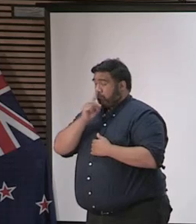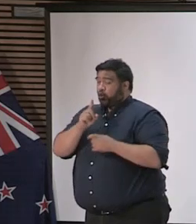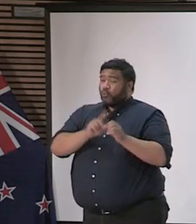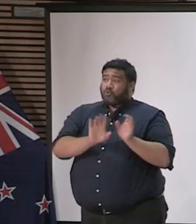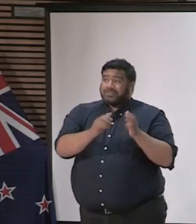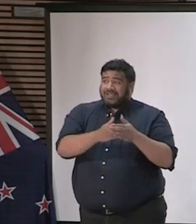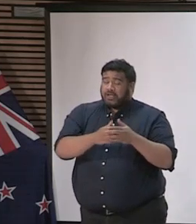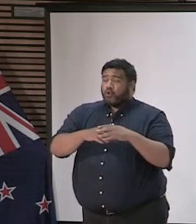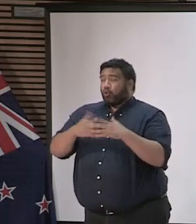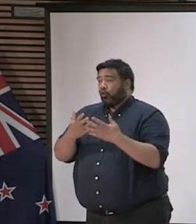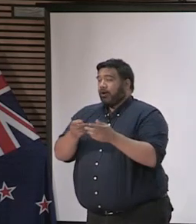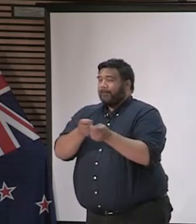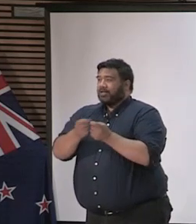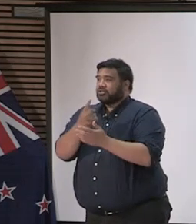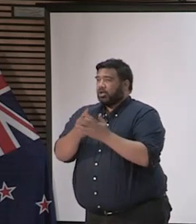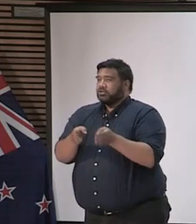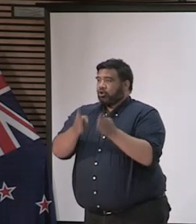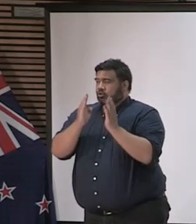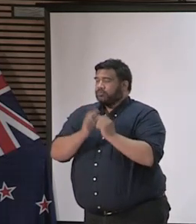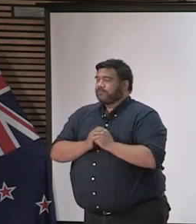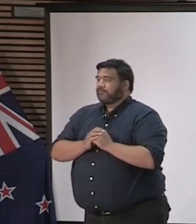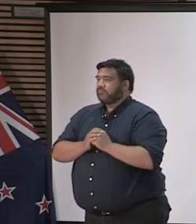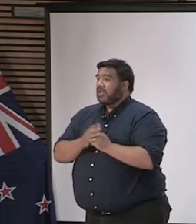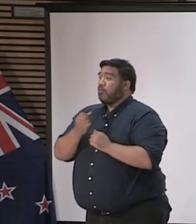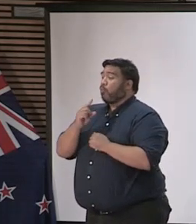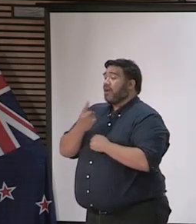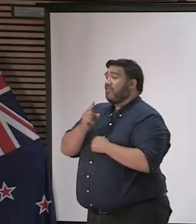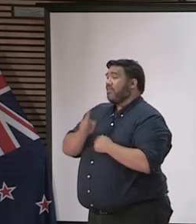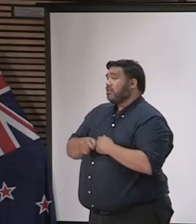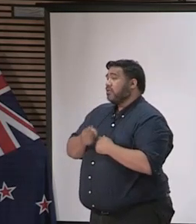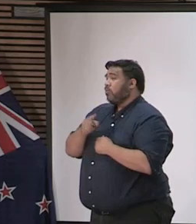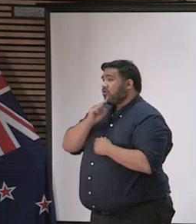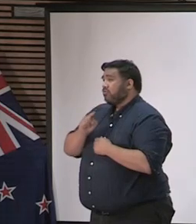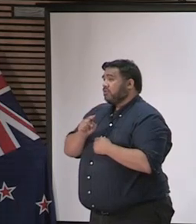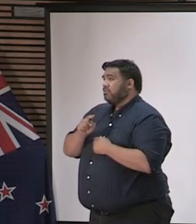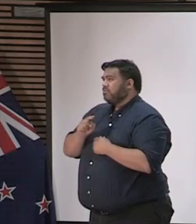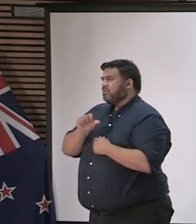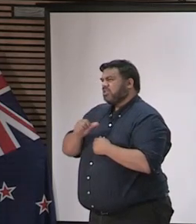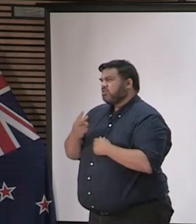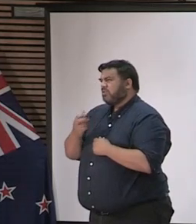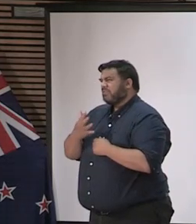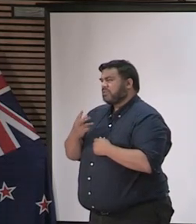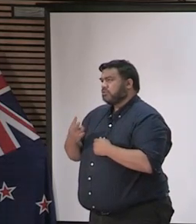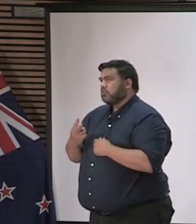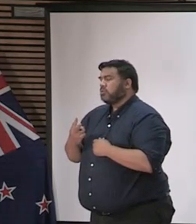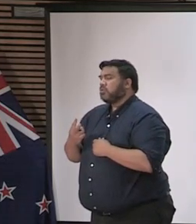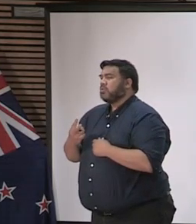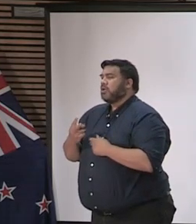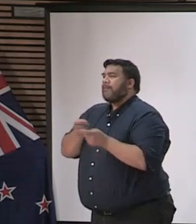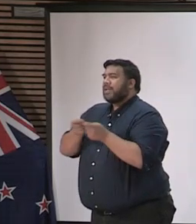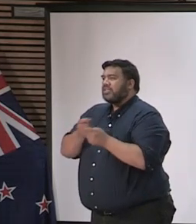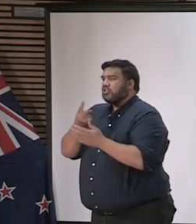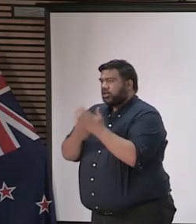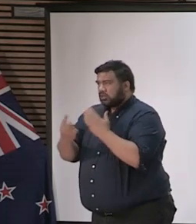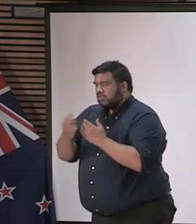is up 165. We have 1,952 in managed isolation, up 168. And